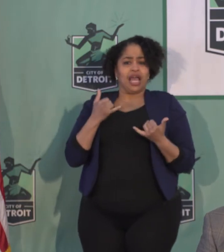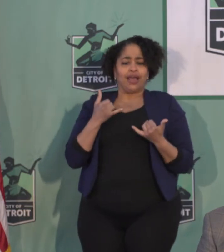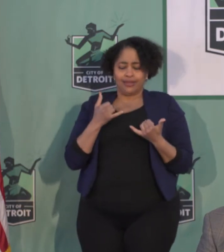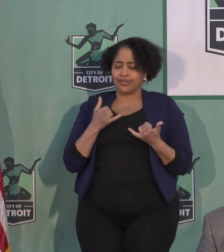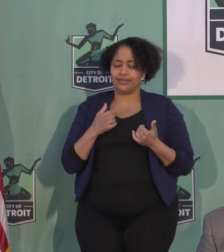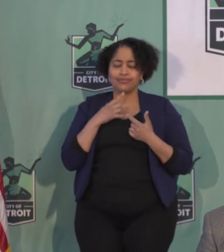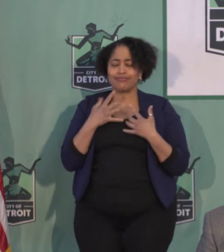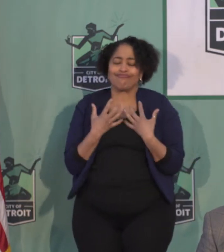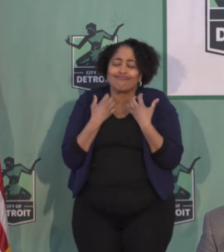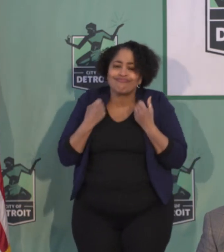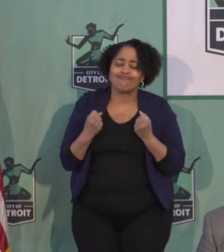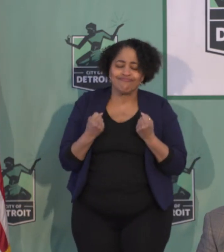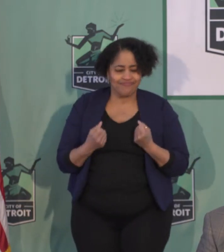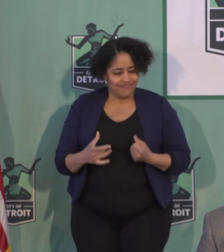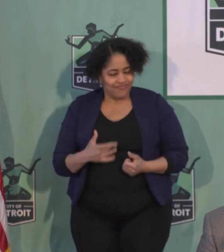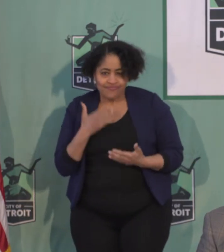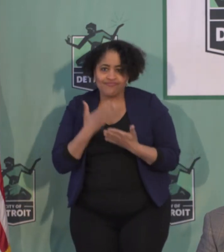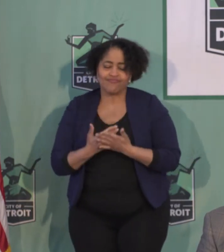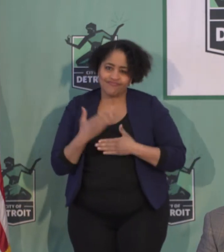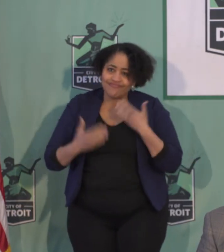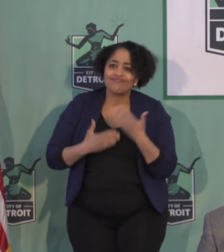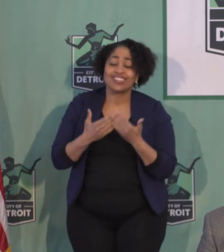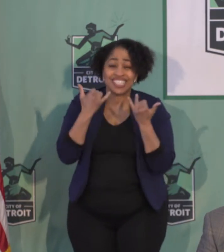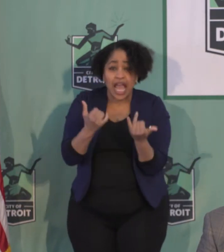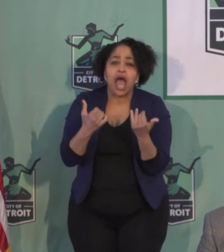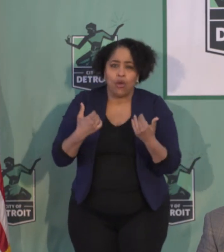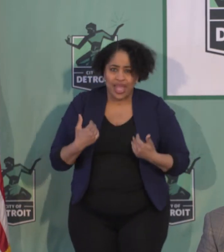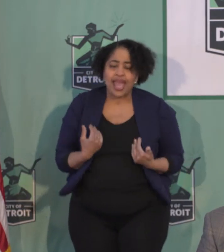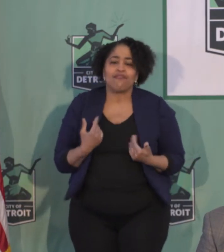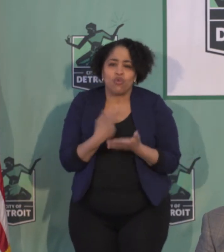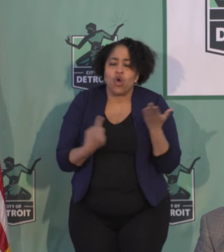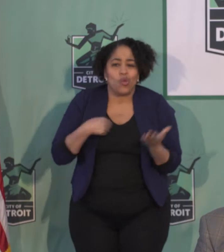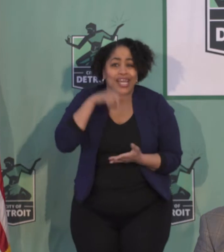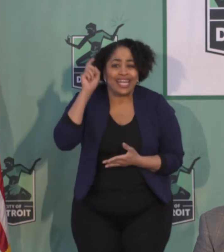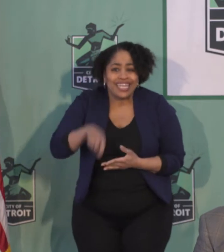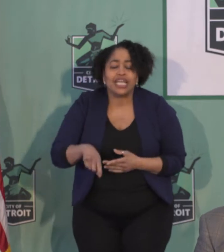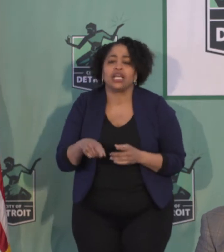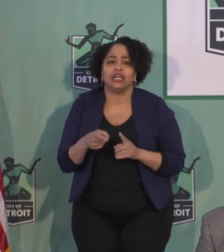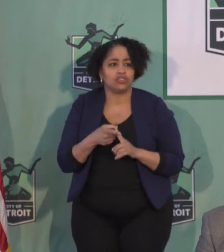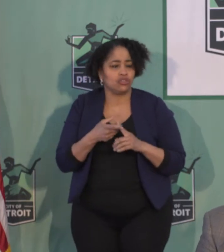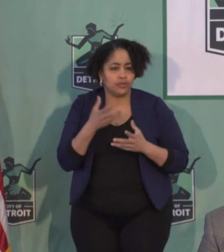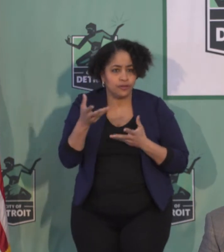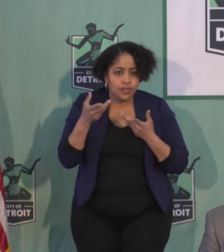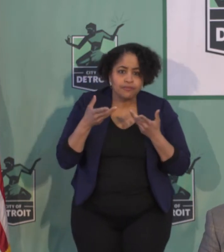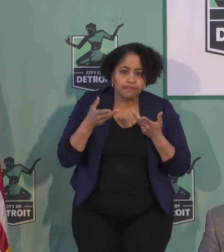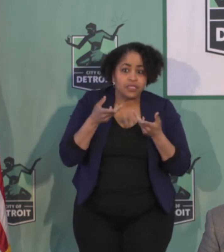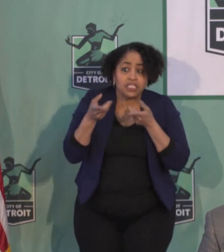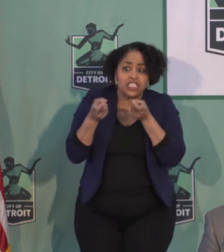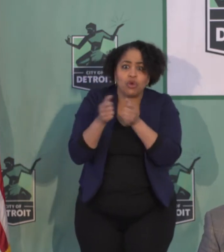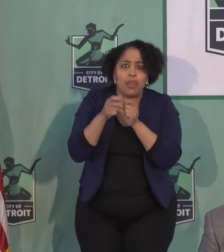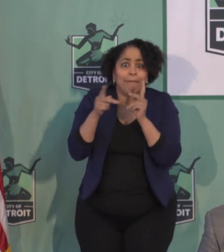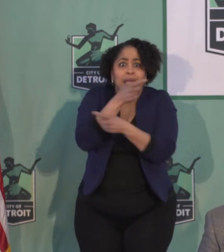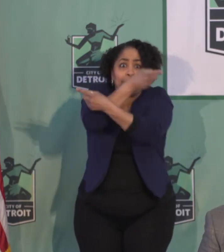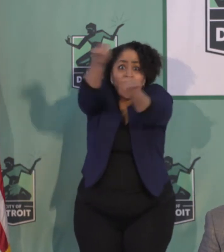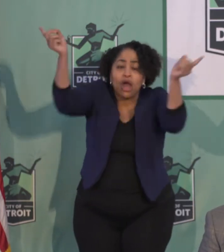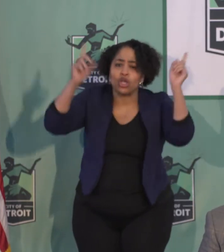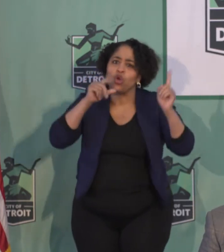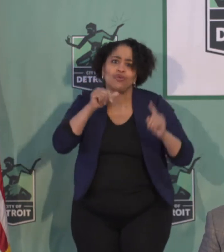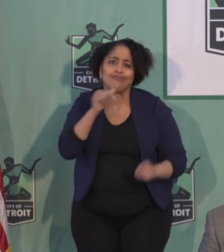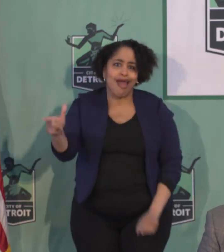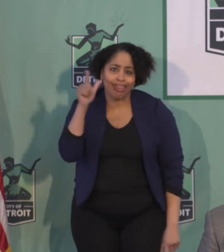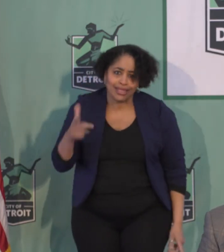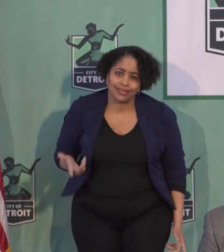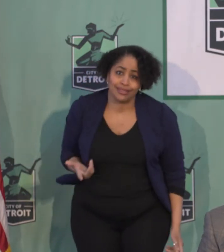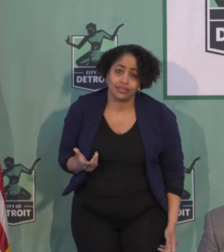deal of confidence. We've got the resources to deal with these violations. To be clear, the governor's